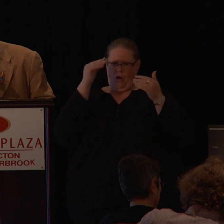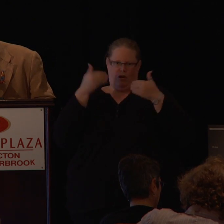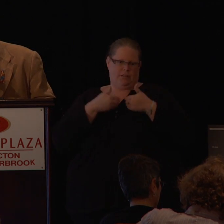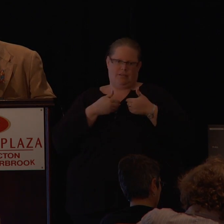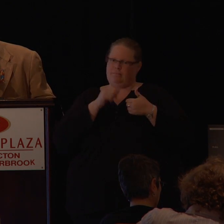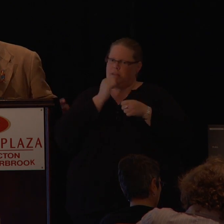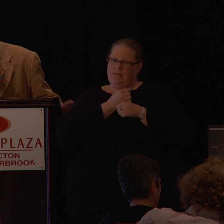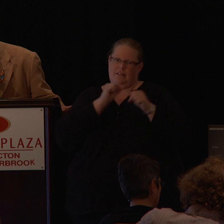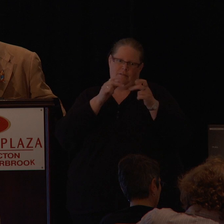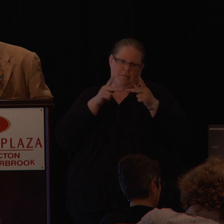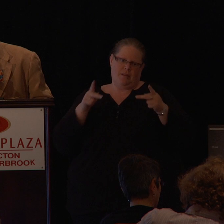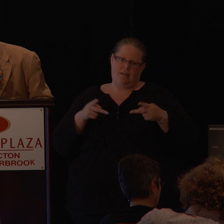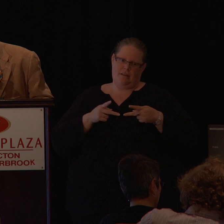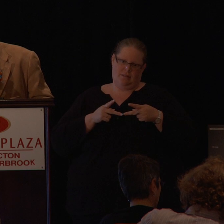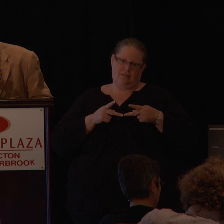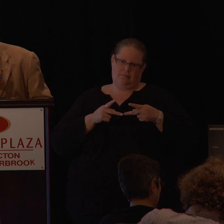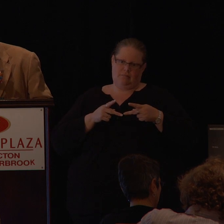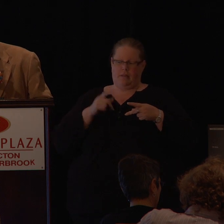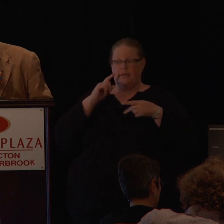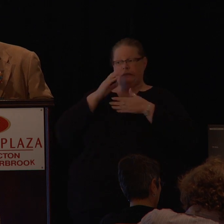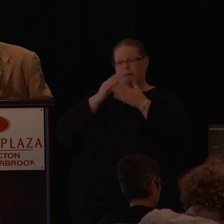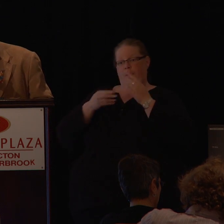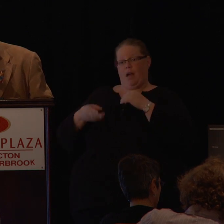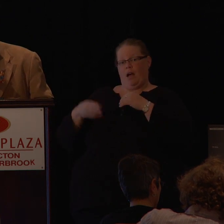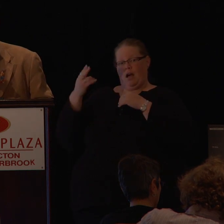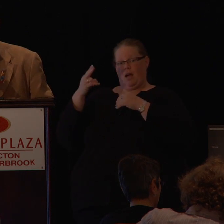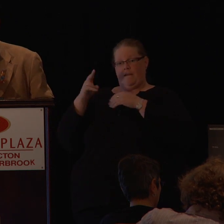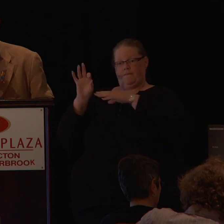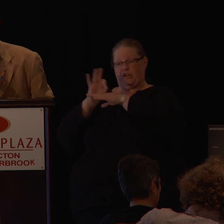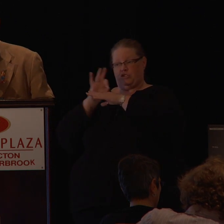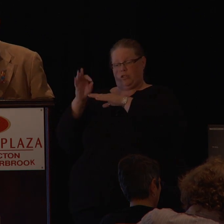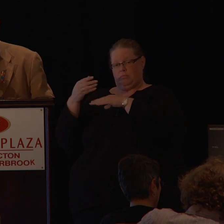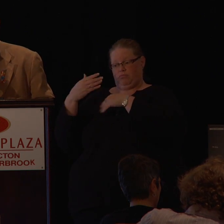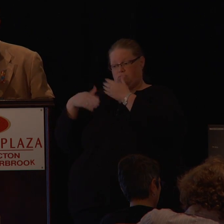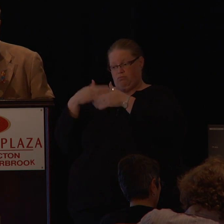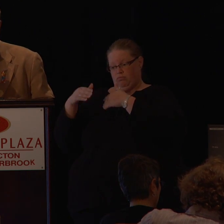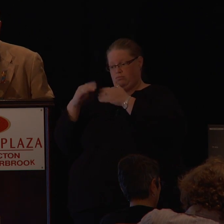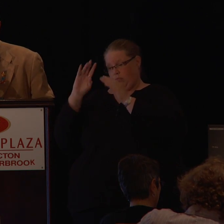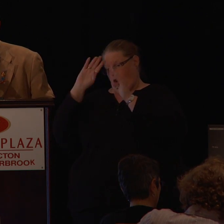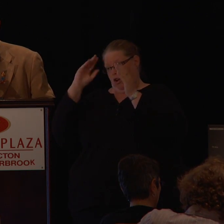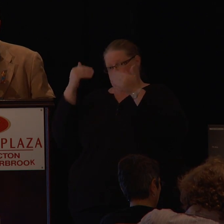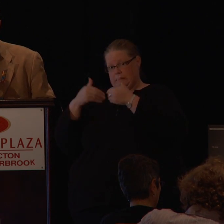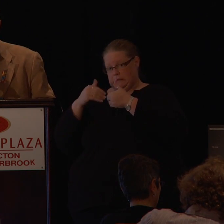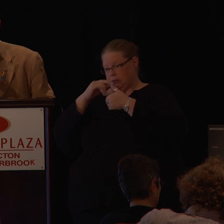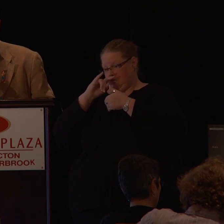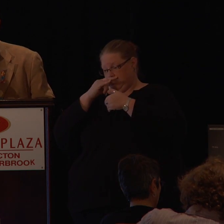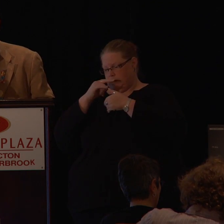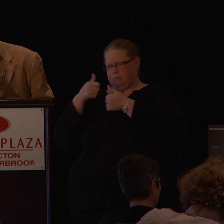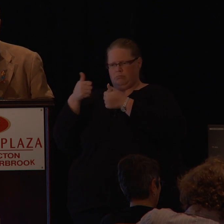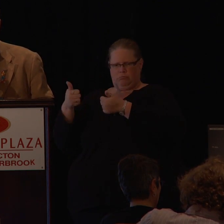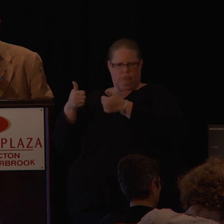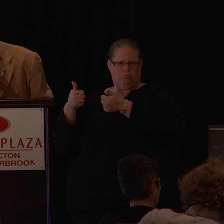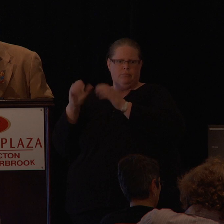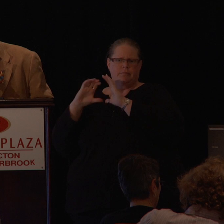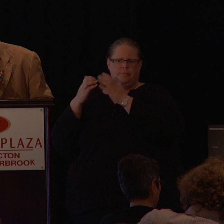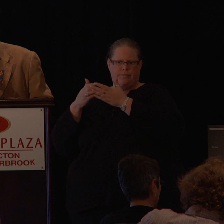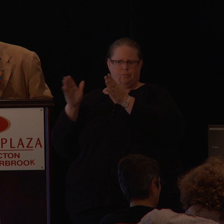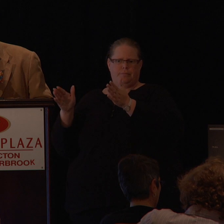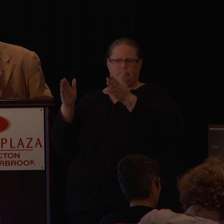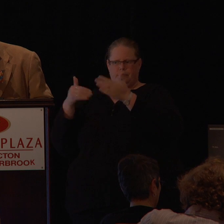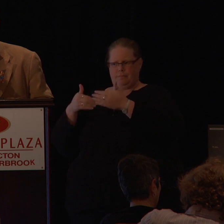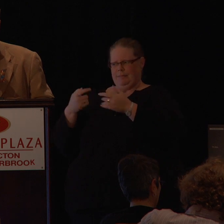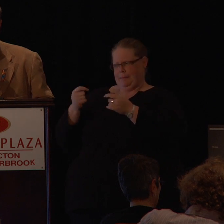any doubt, that some higher-functioning autistic kids in particular can do very well in the classroom with some relatively